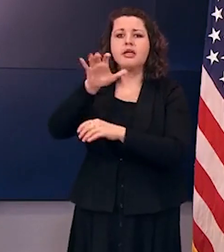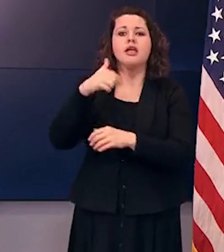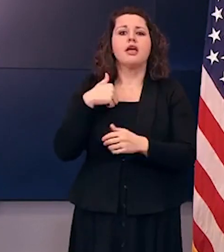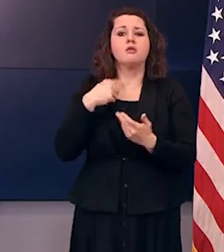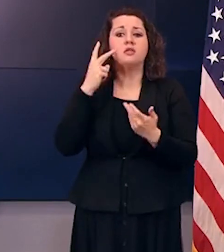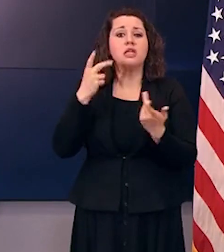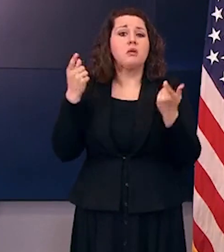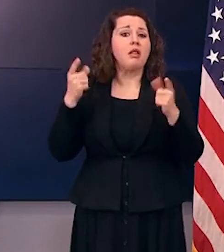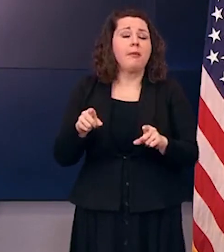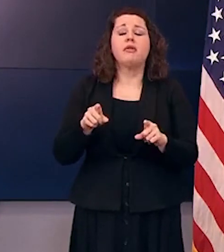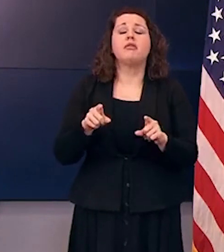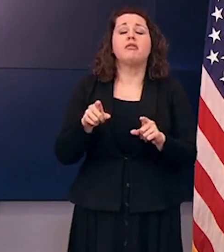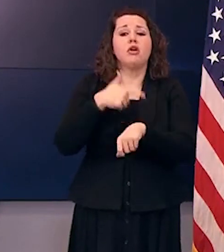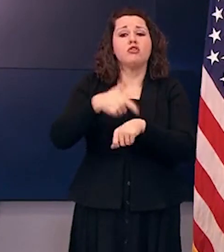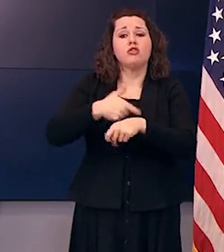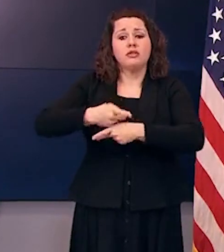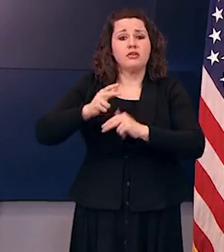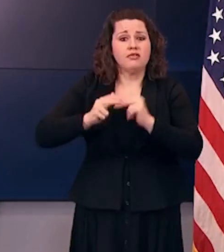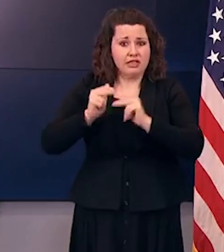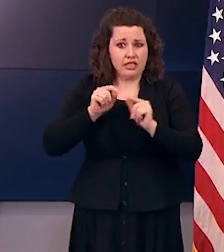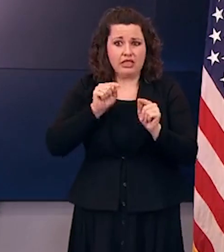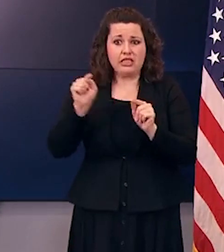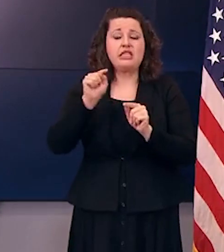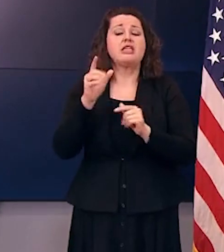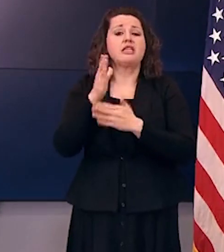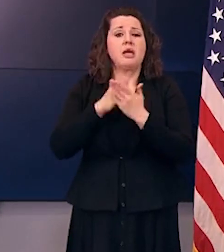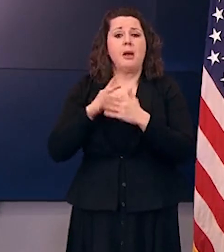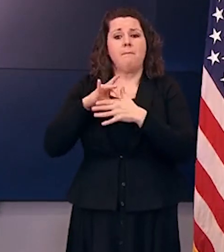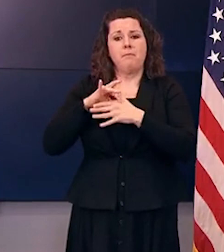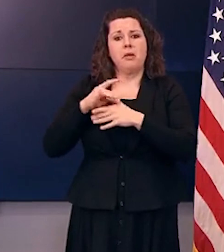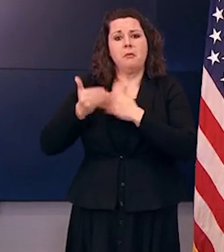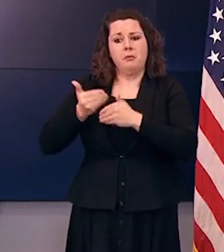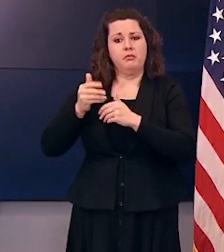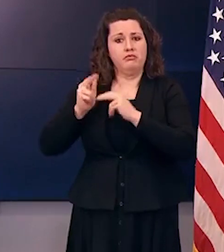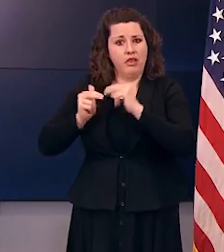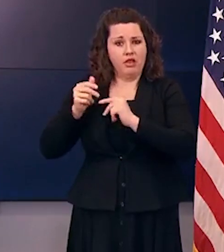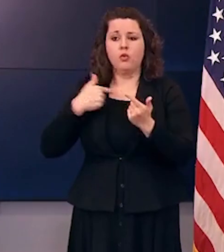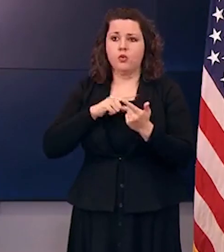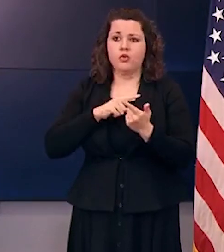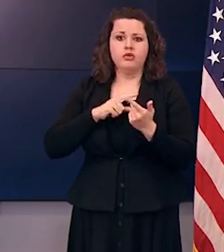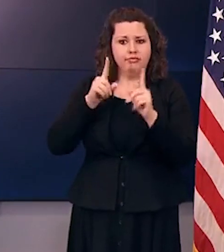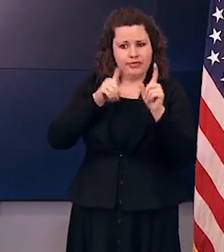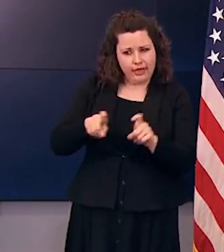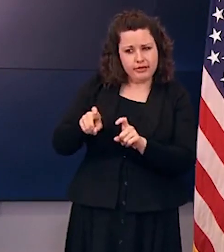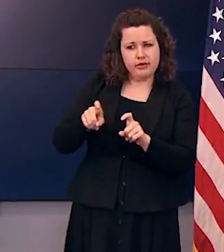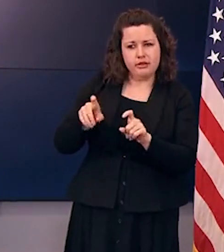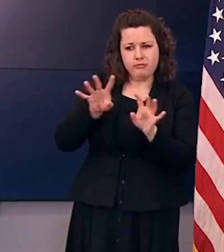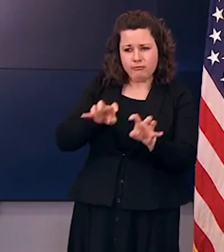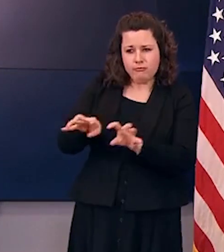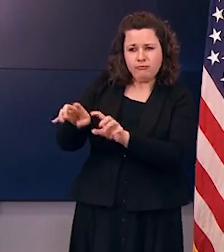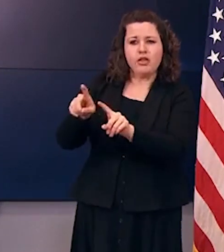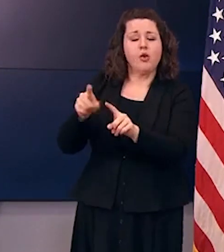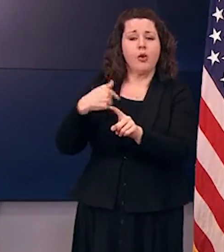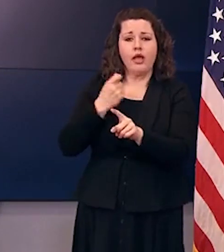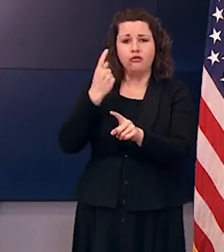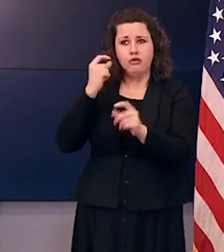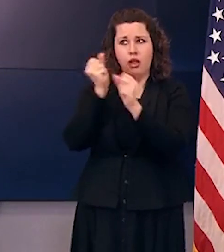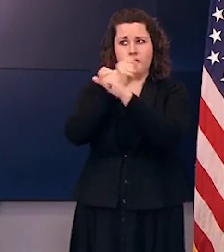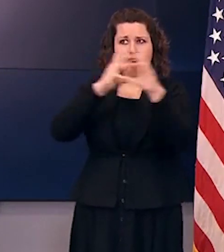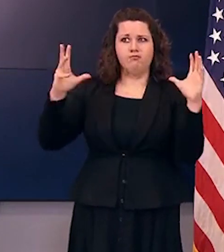happening with, long-term care facilities and then some of our processing plants. And so we're testing so we understand what the